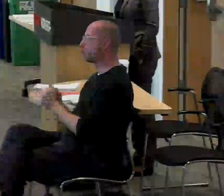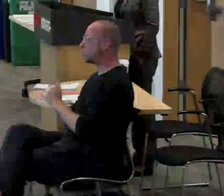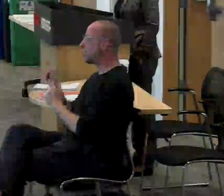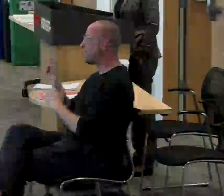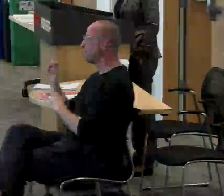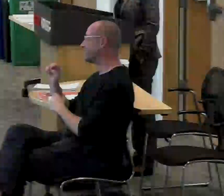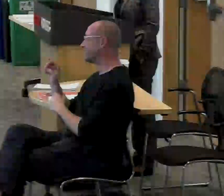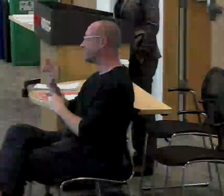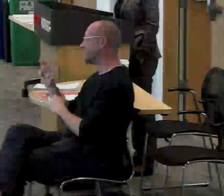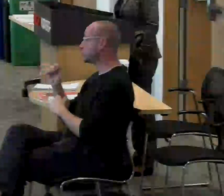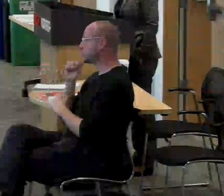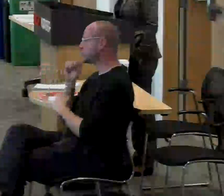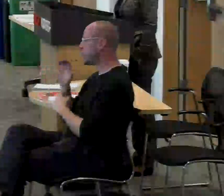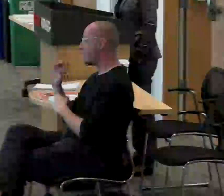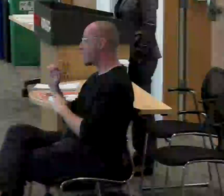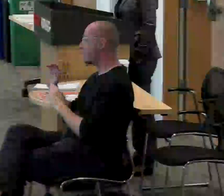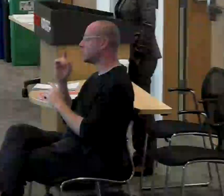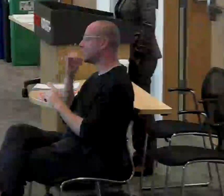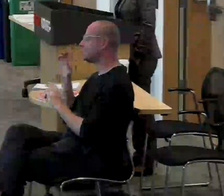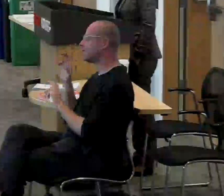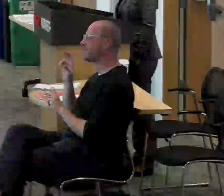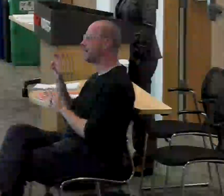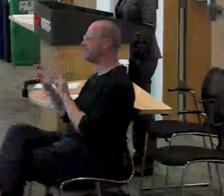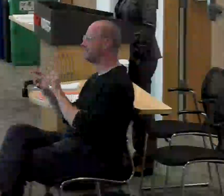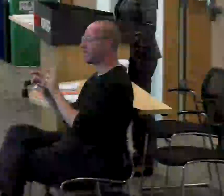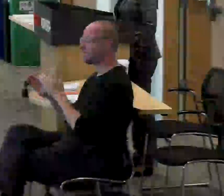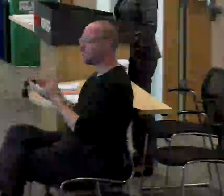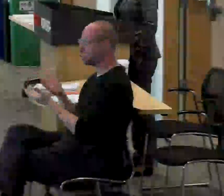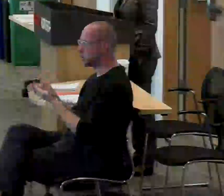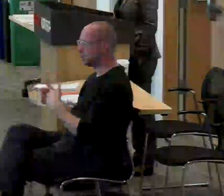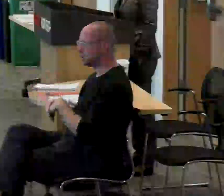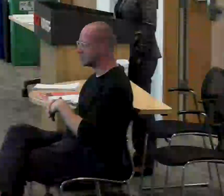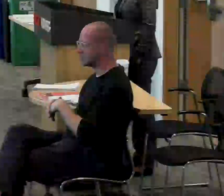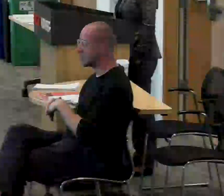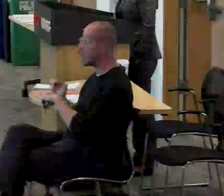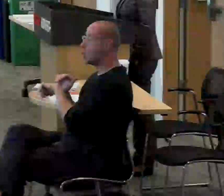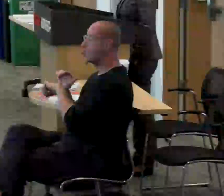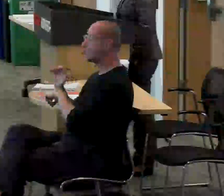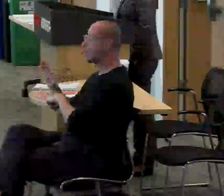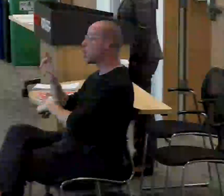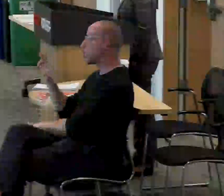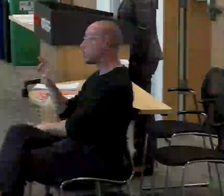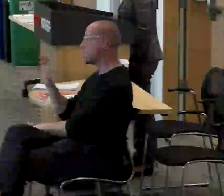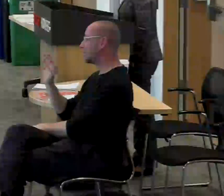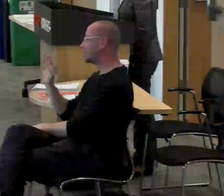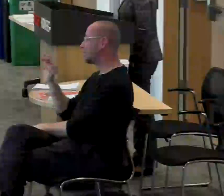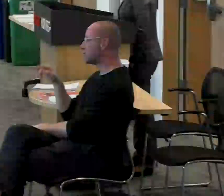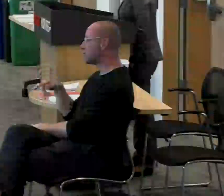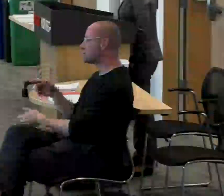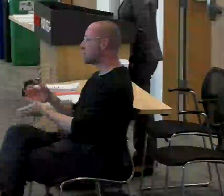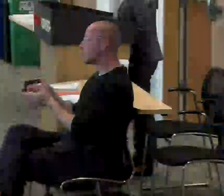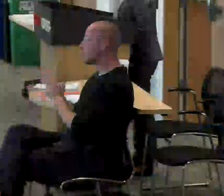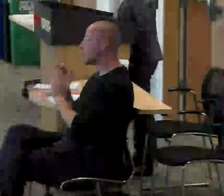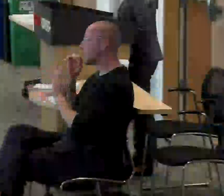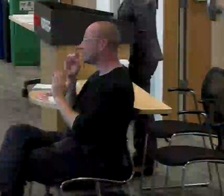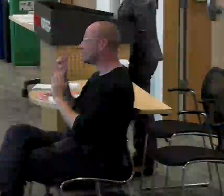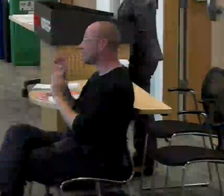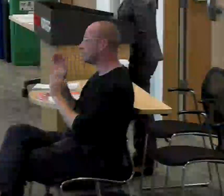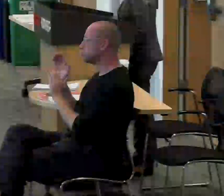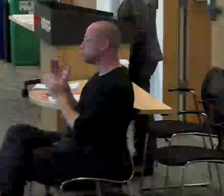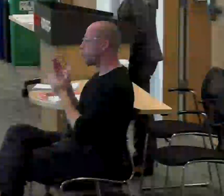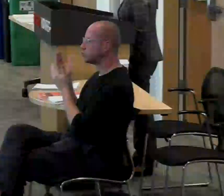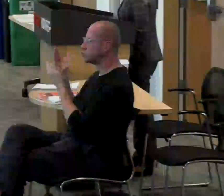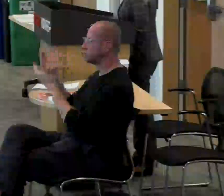us. We put out a request for proposals, which is a state contract